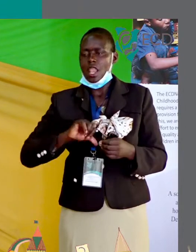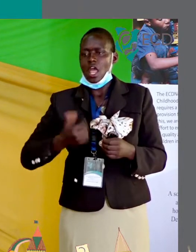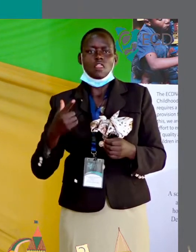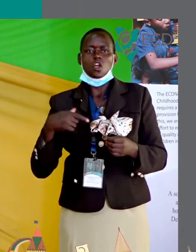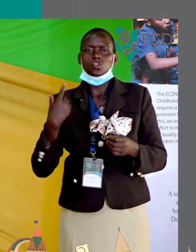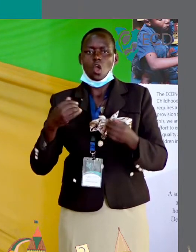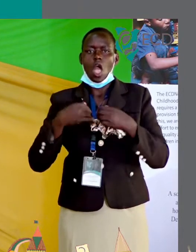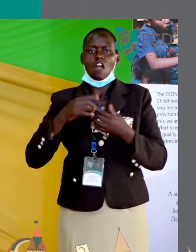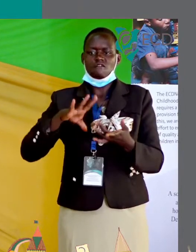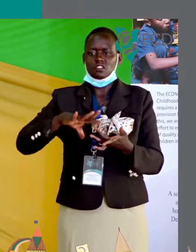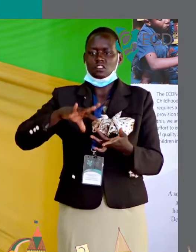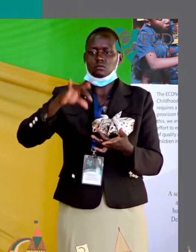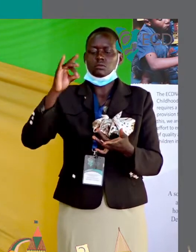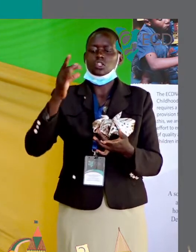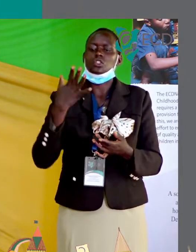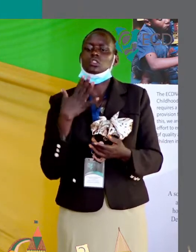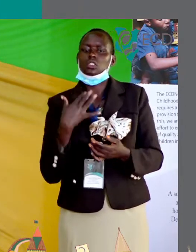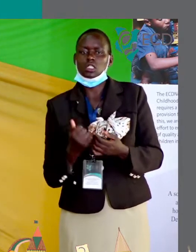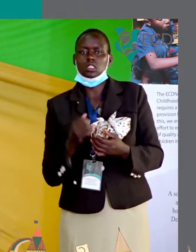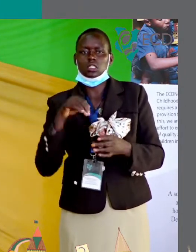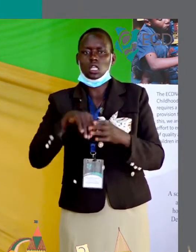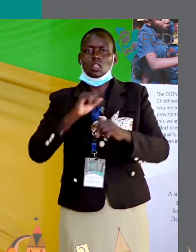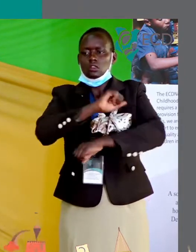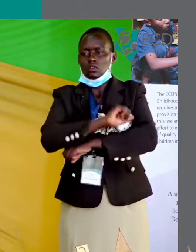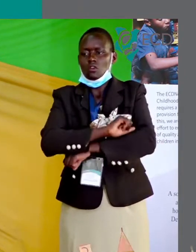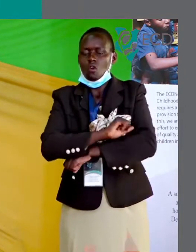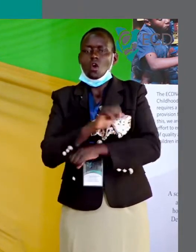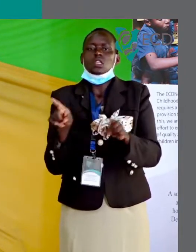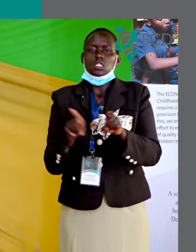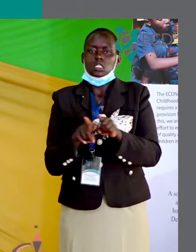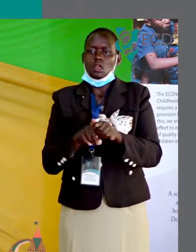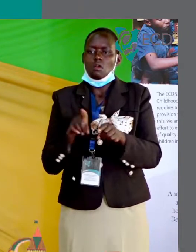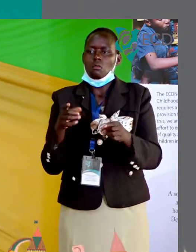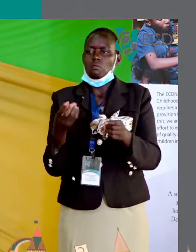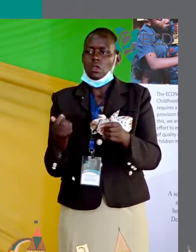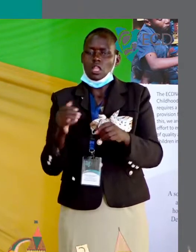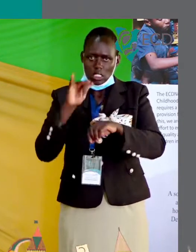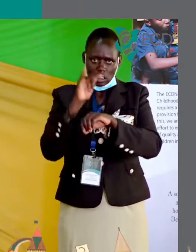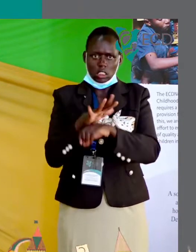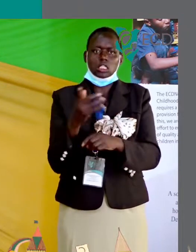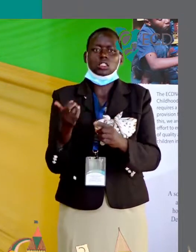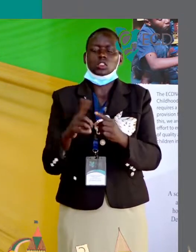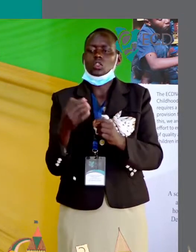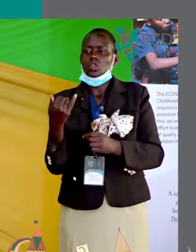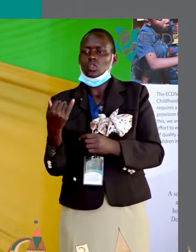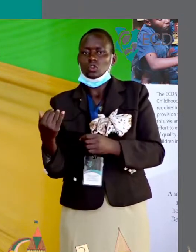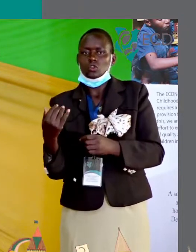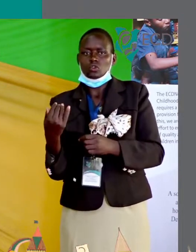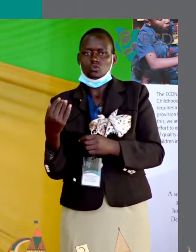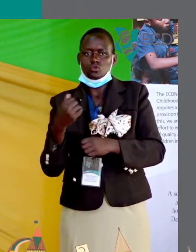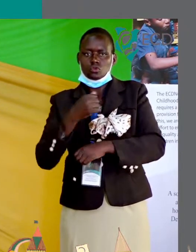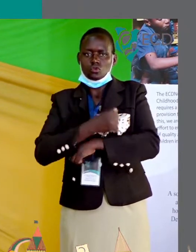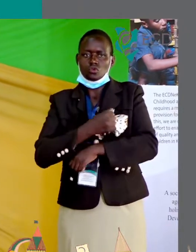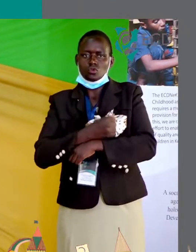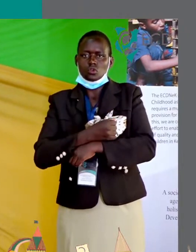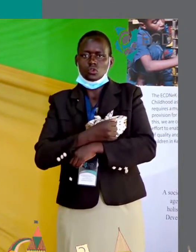needs in schools. And this money is sent to the schools